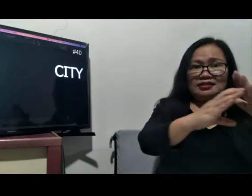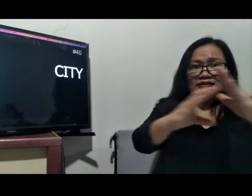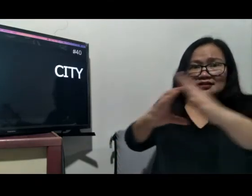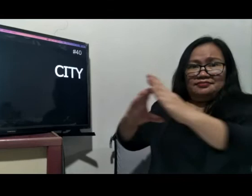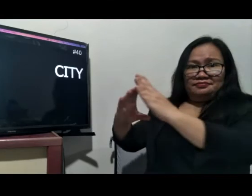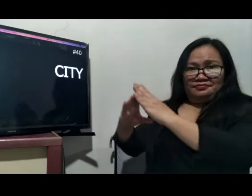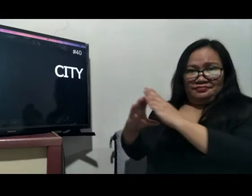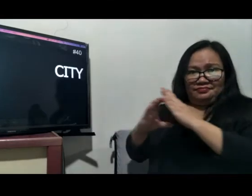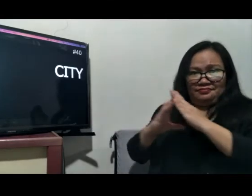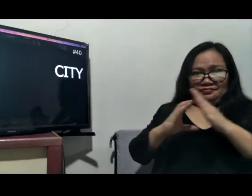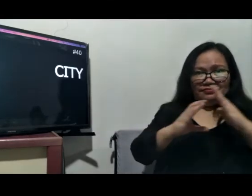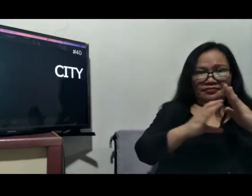City.